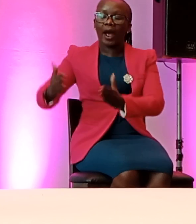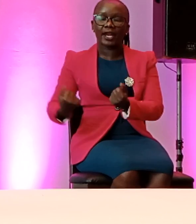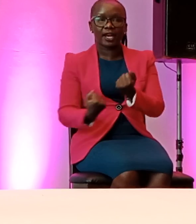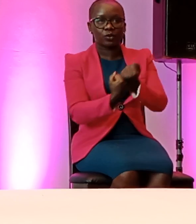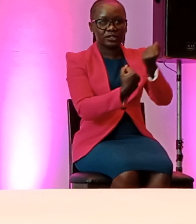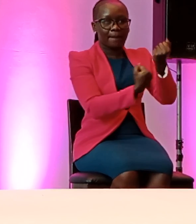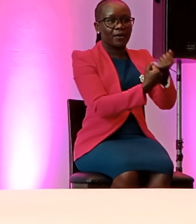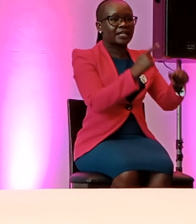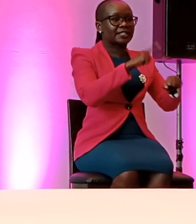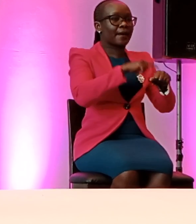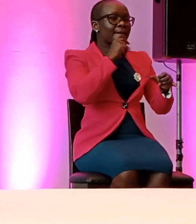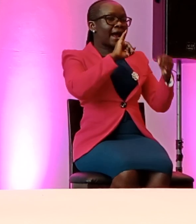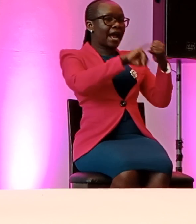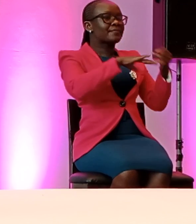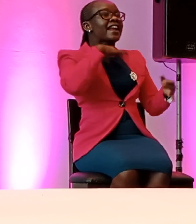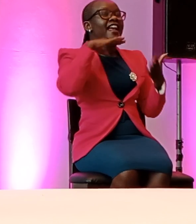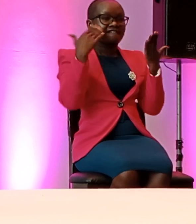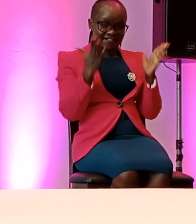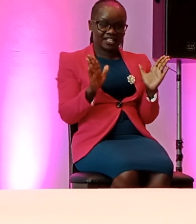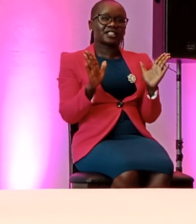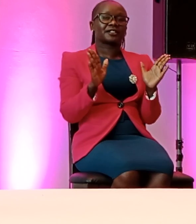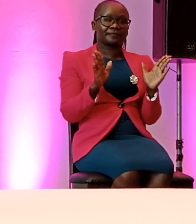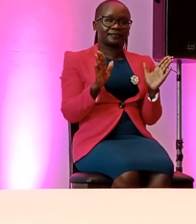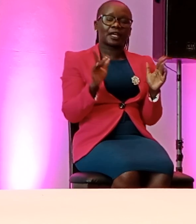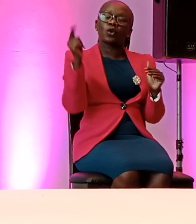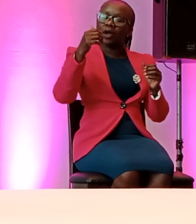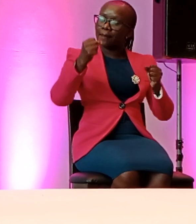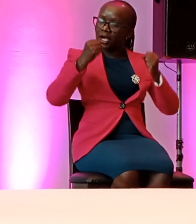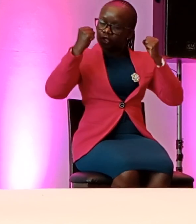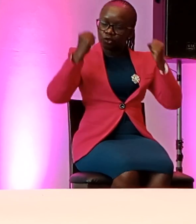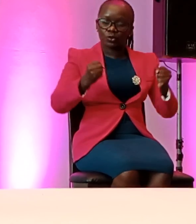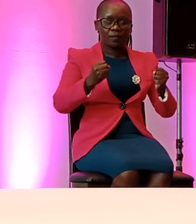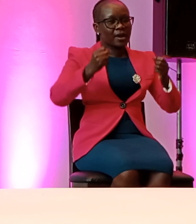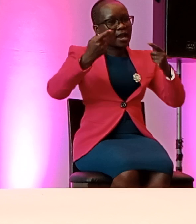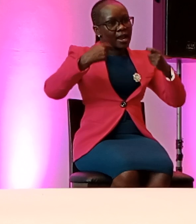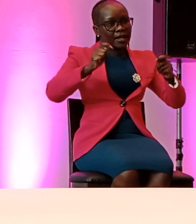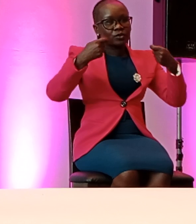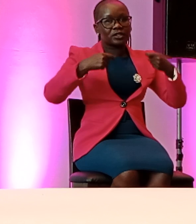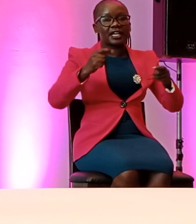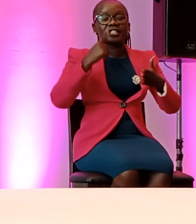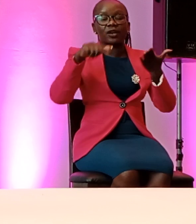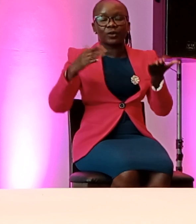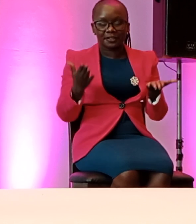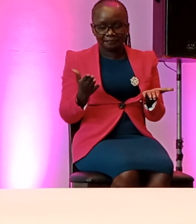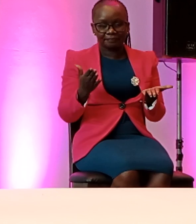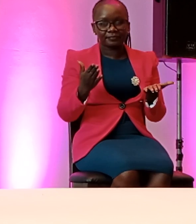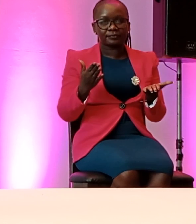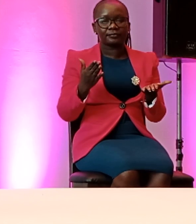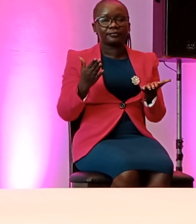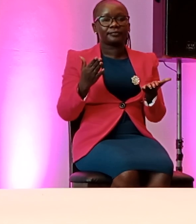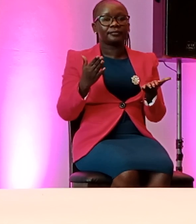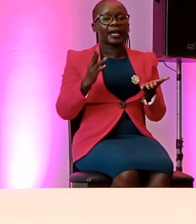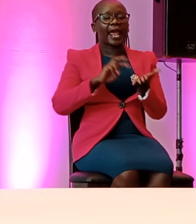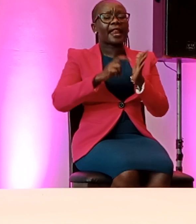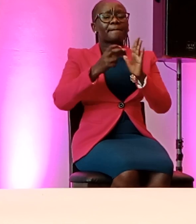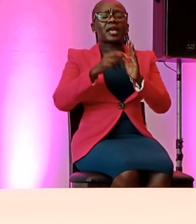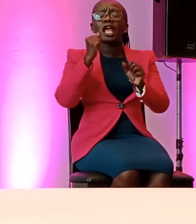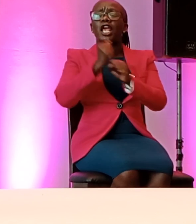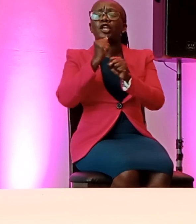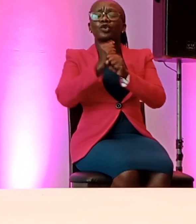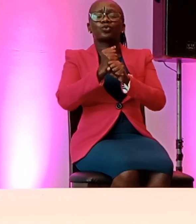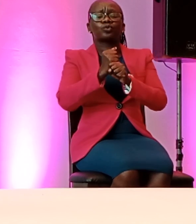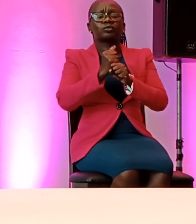hold her to come out strongly, to try and say and mean or do